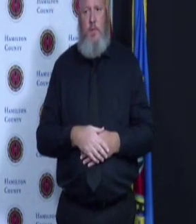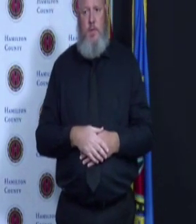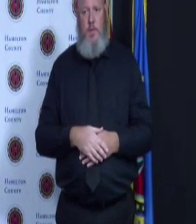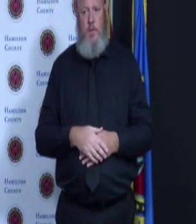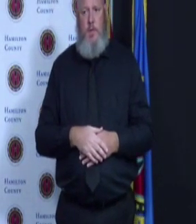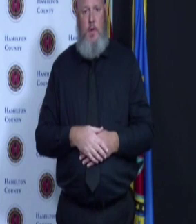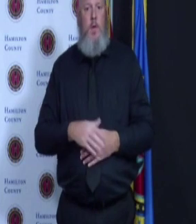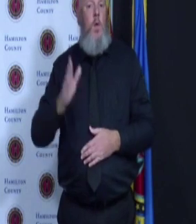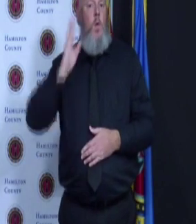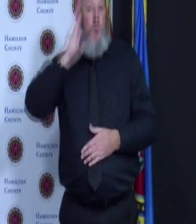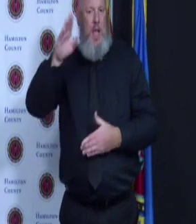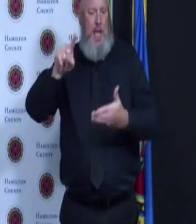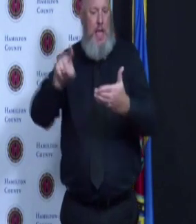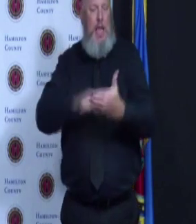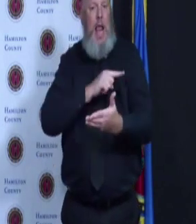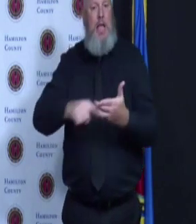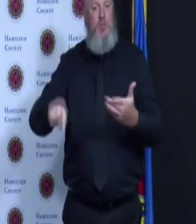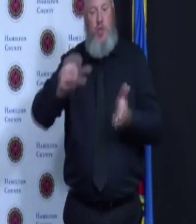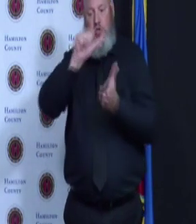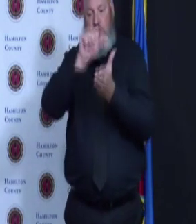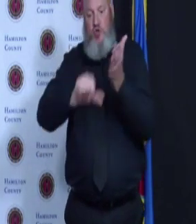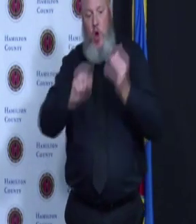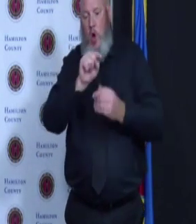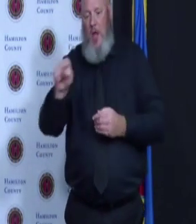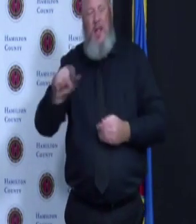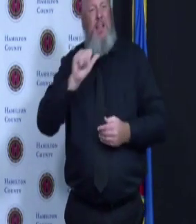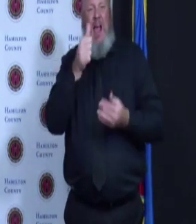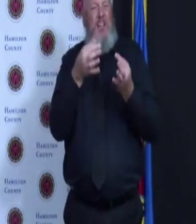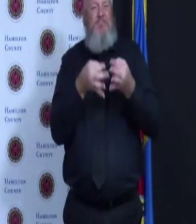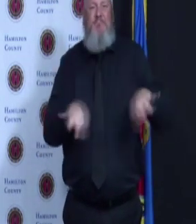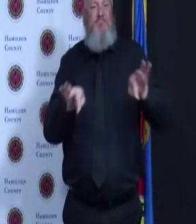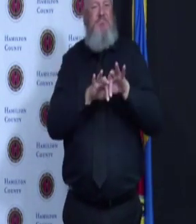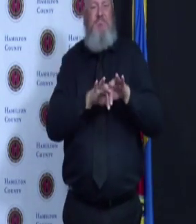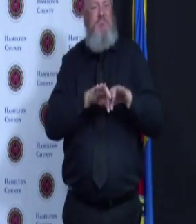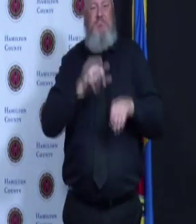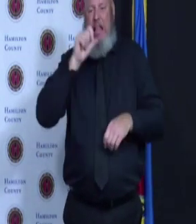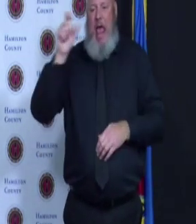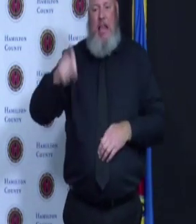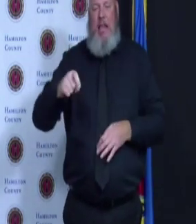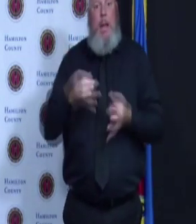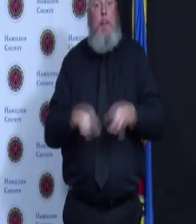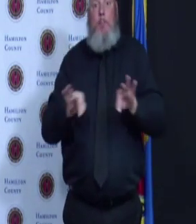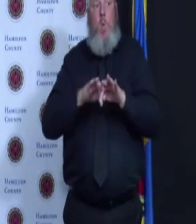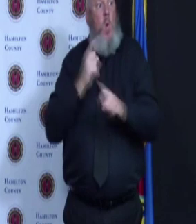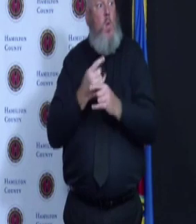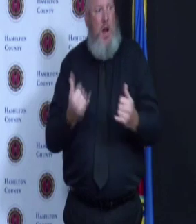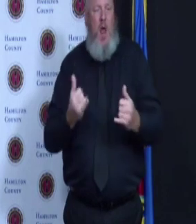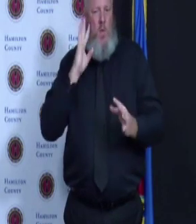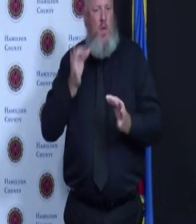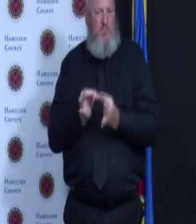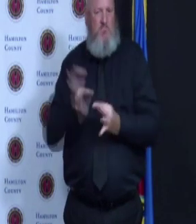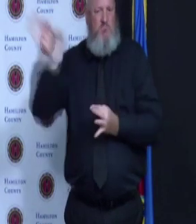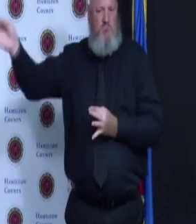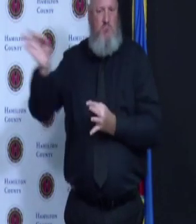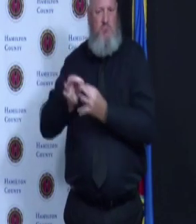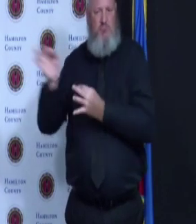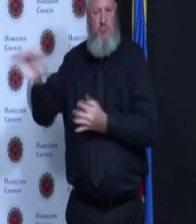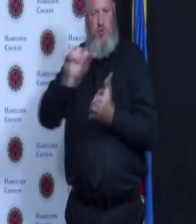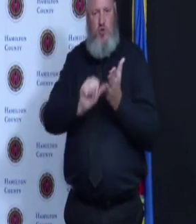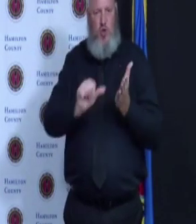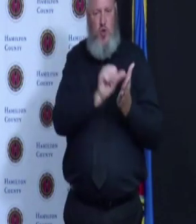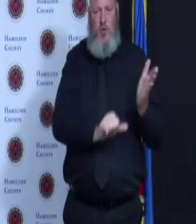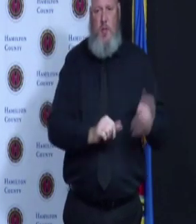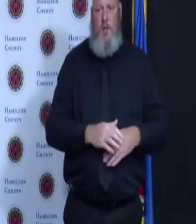am unable to provide specific numbers regarding total bed count, ICU beds, PPE,